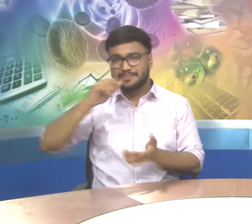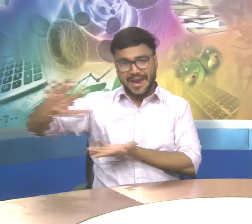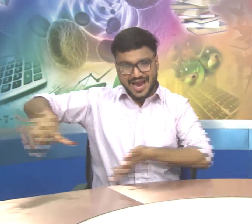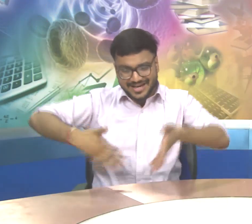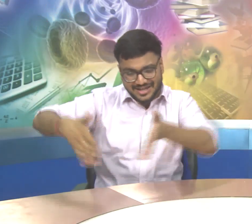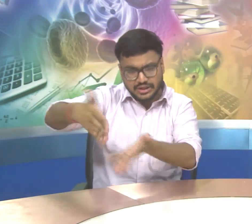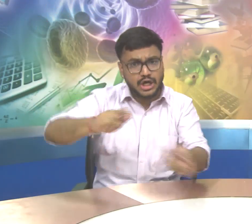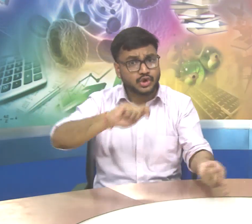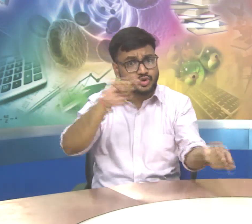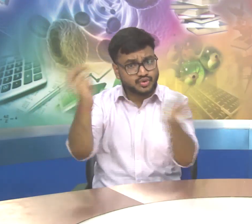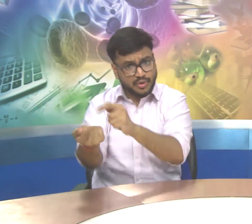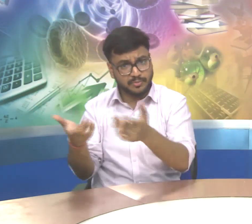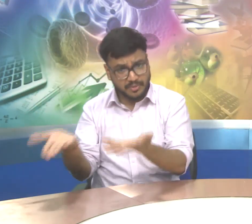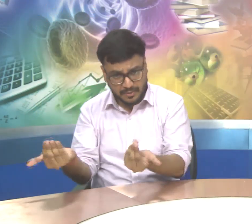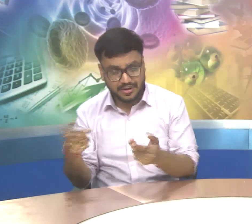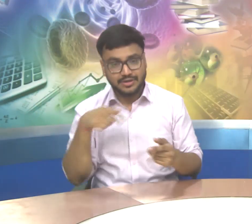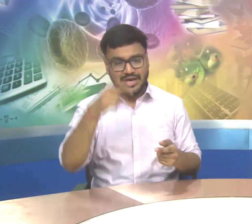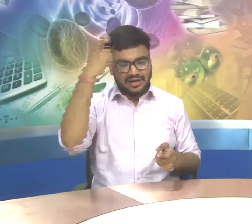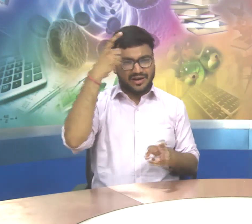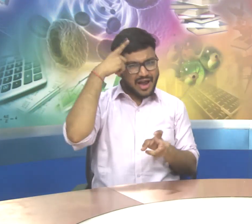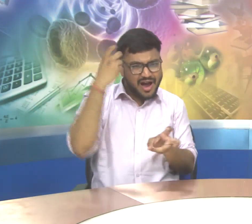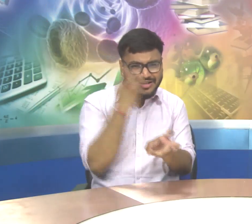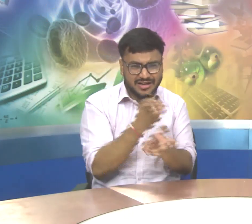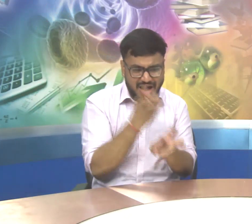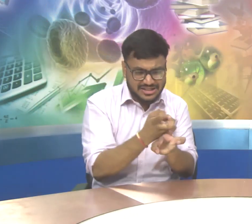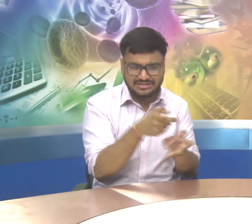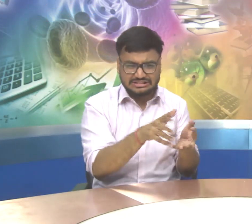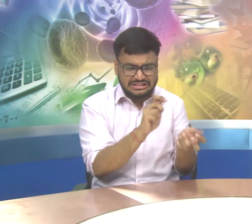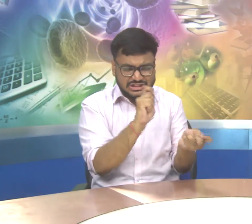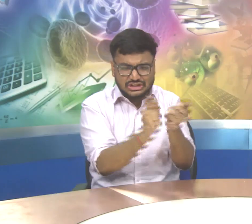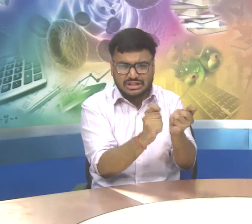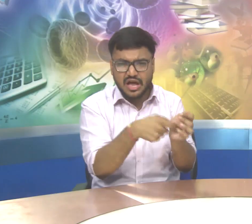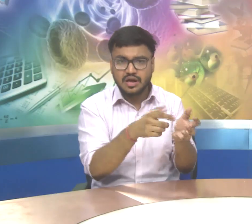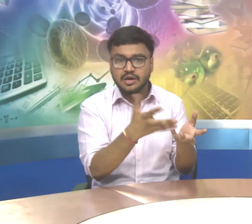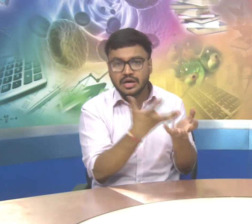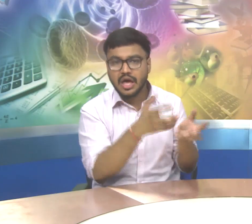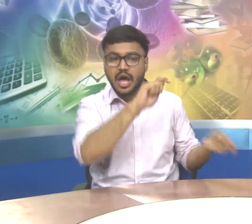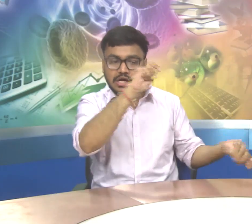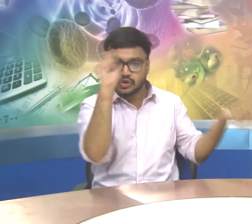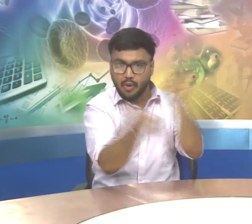Resources, useful materials we get from nature for living.